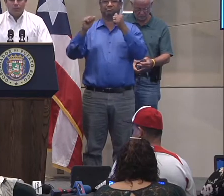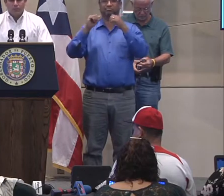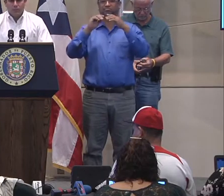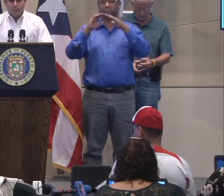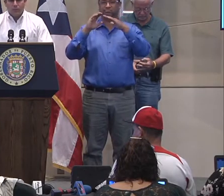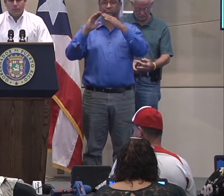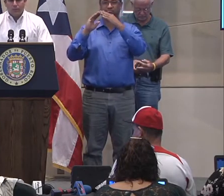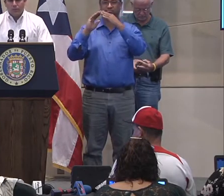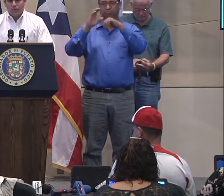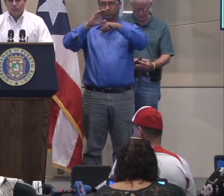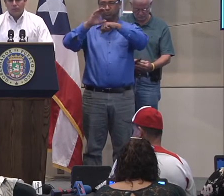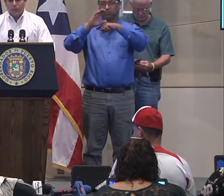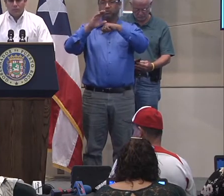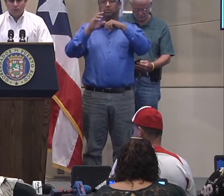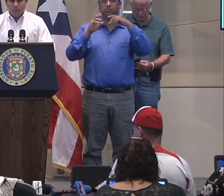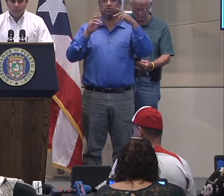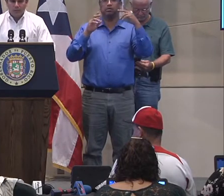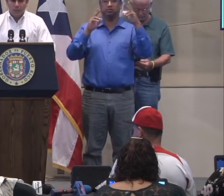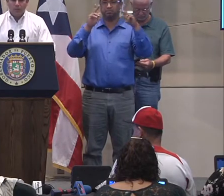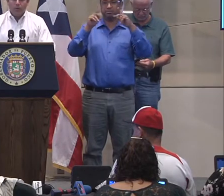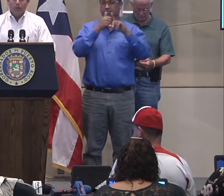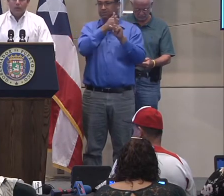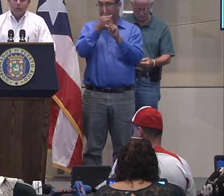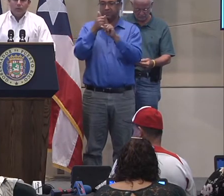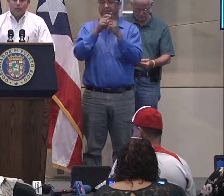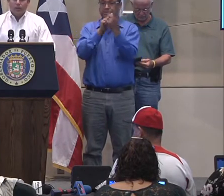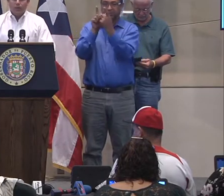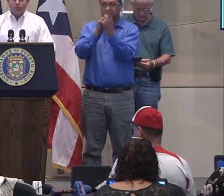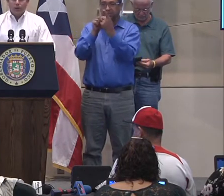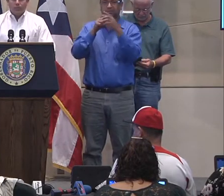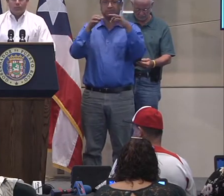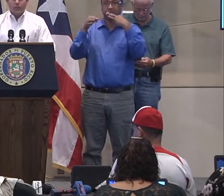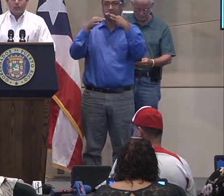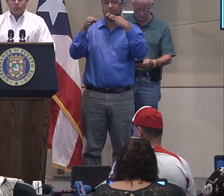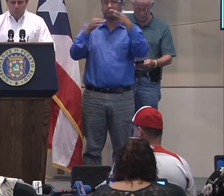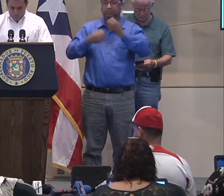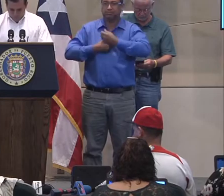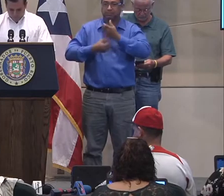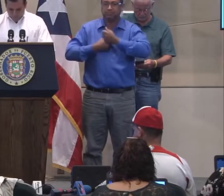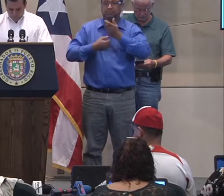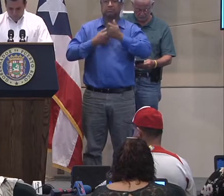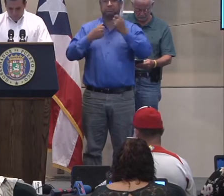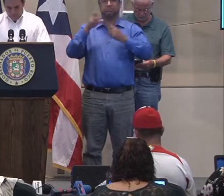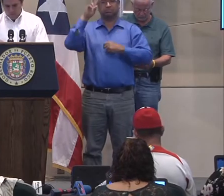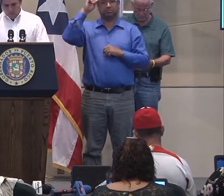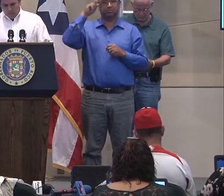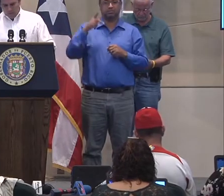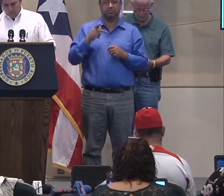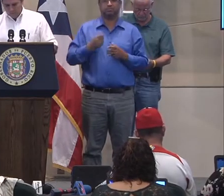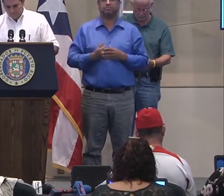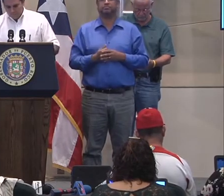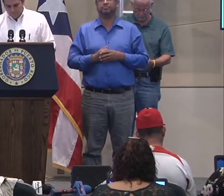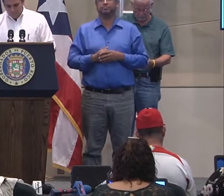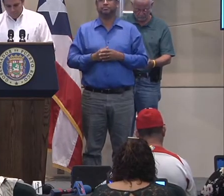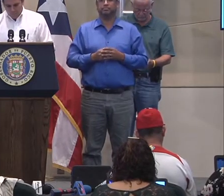were able to speak to the Vice President and let them know what their observations were, what their